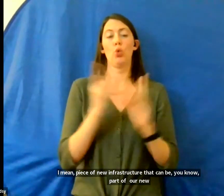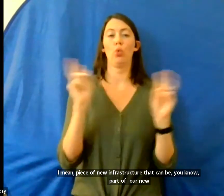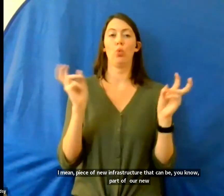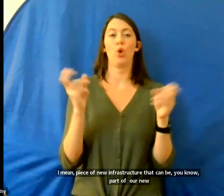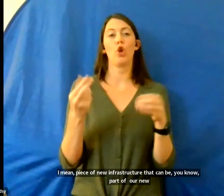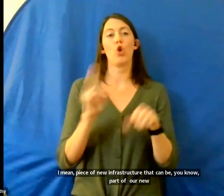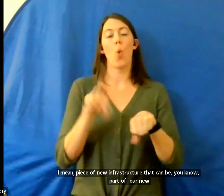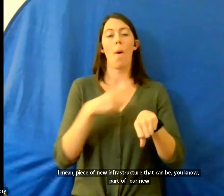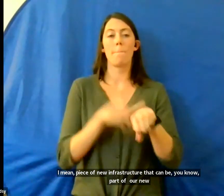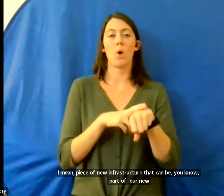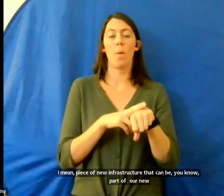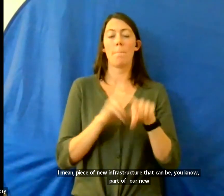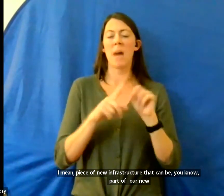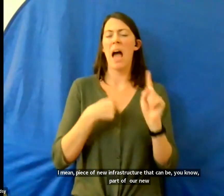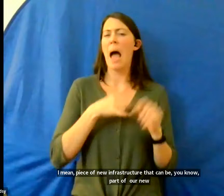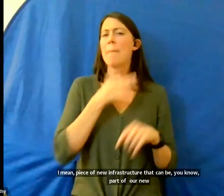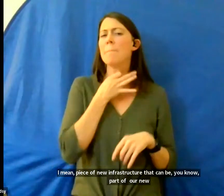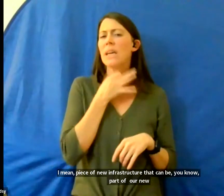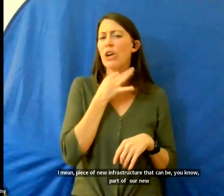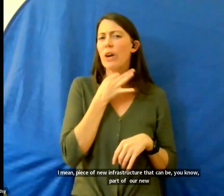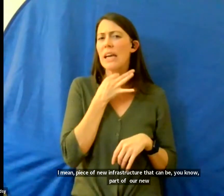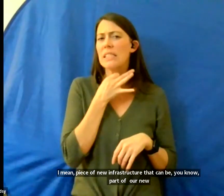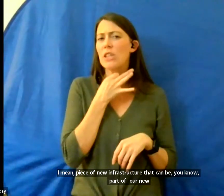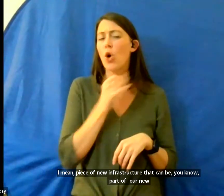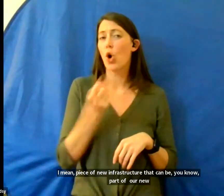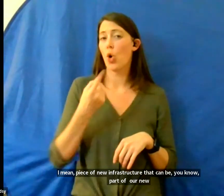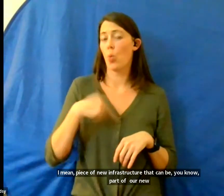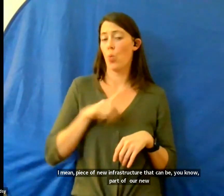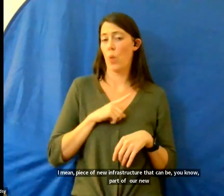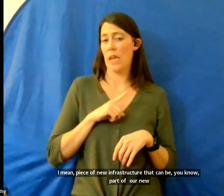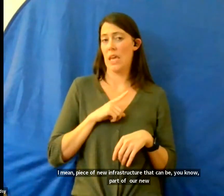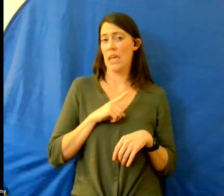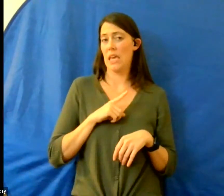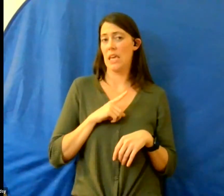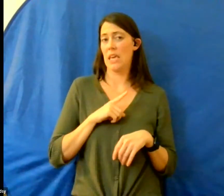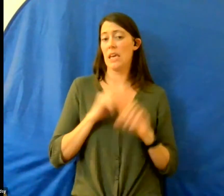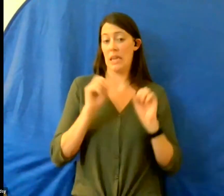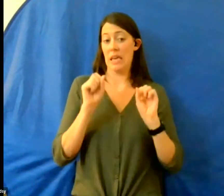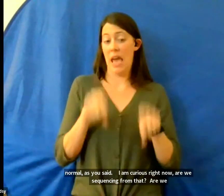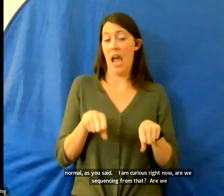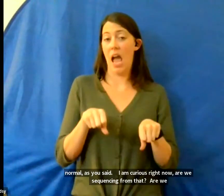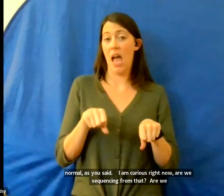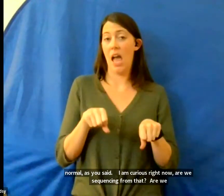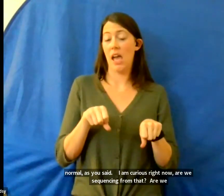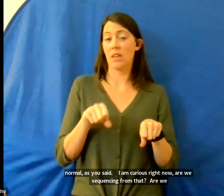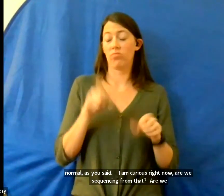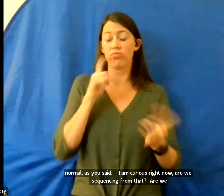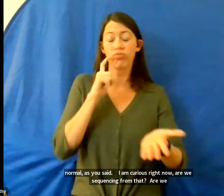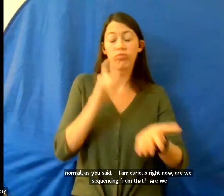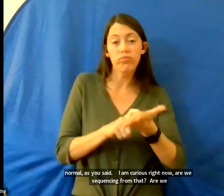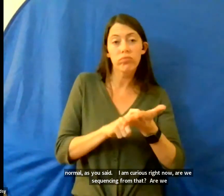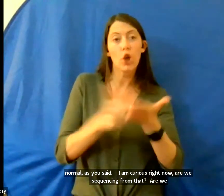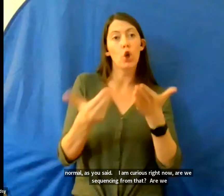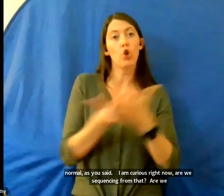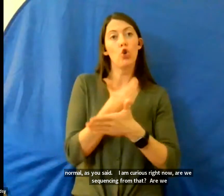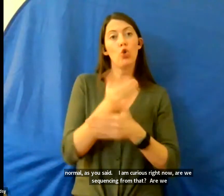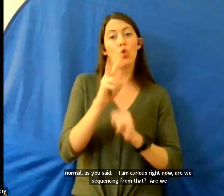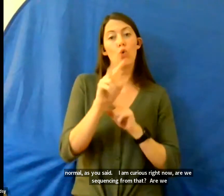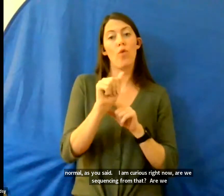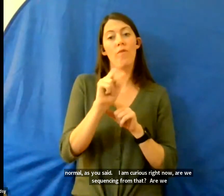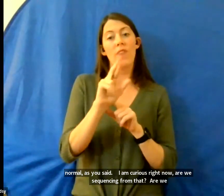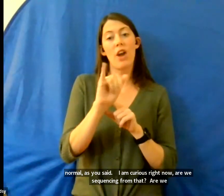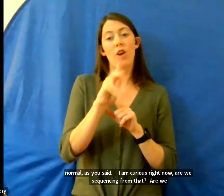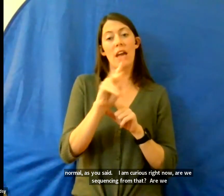we sequencing from that? Are we able to identify new variants of concern from the